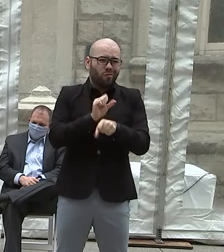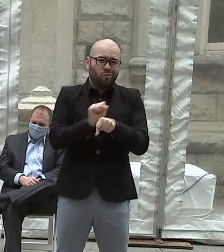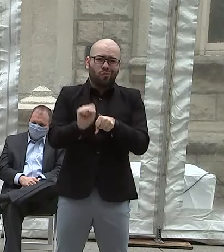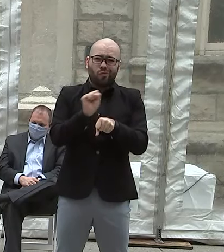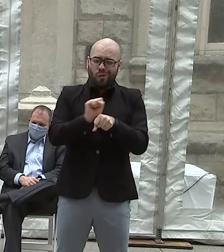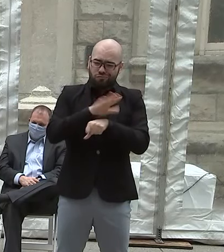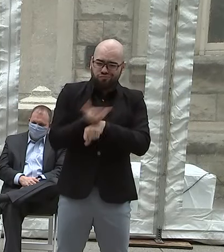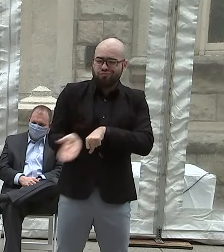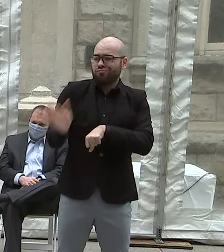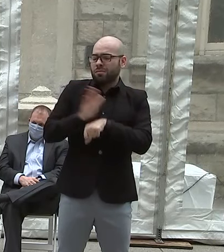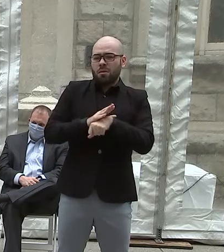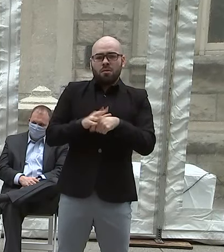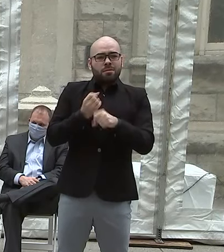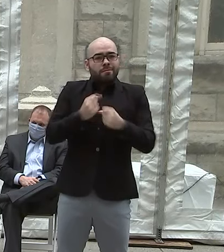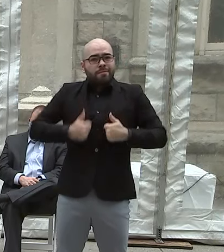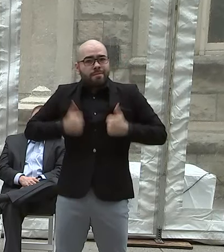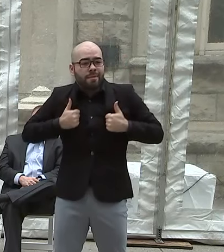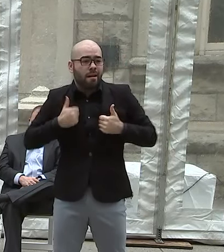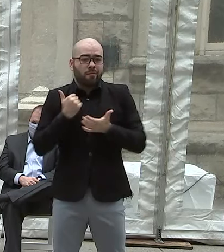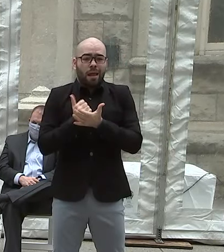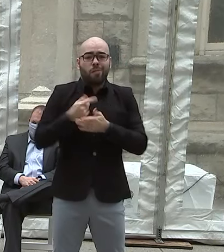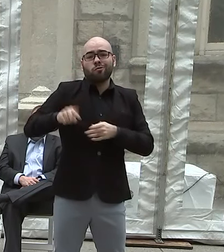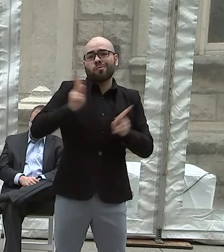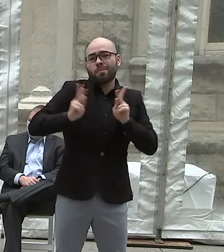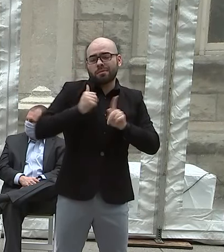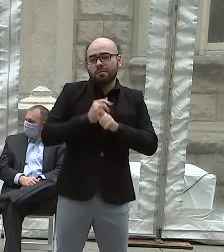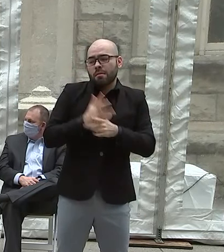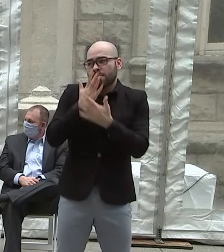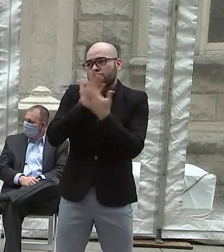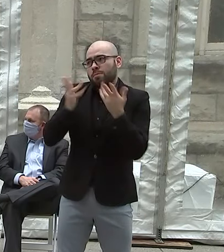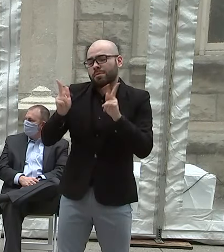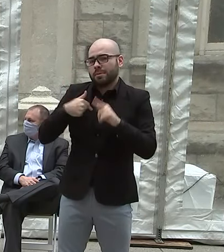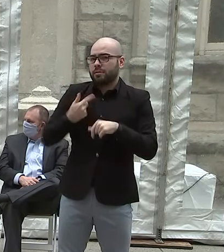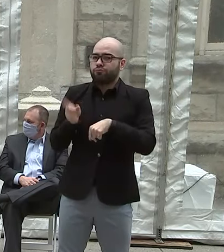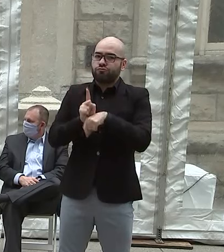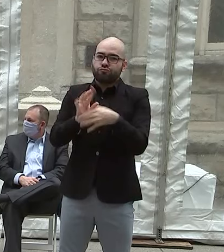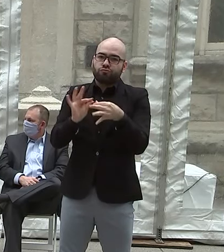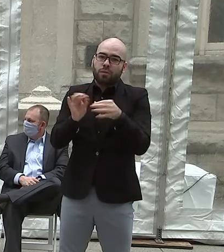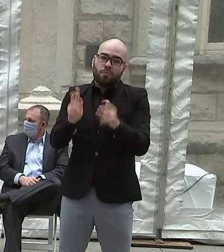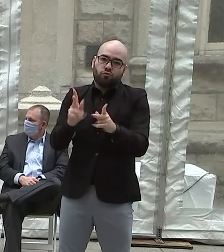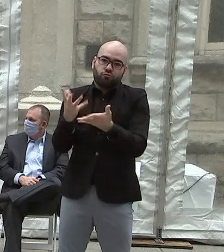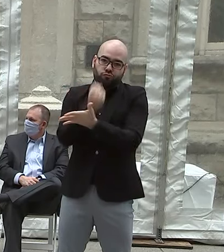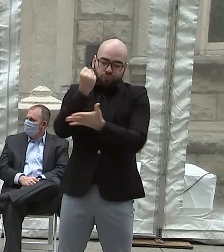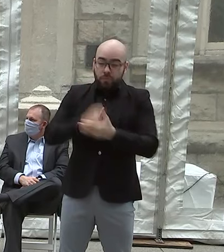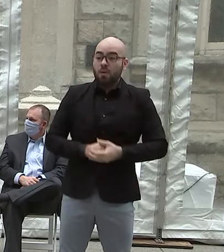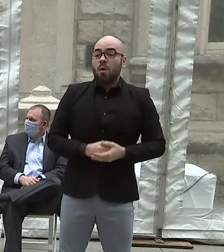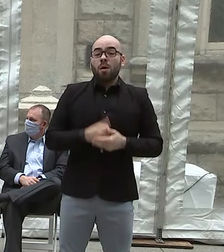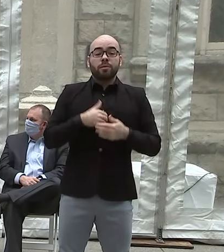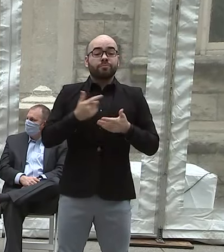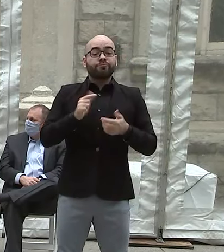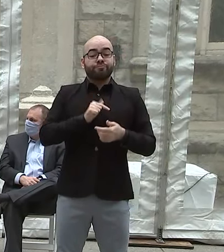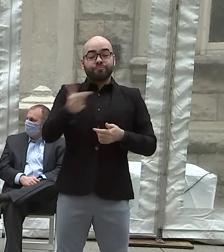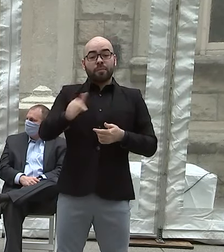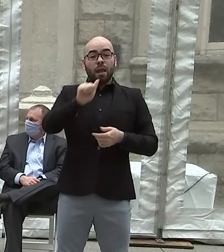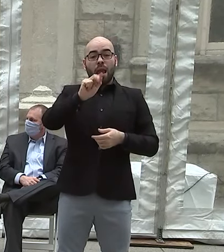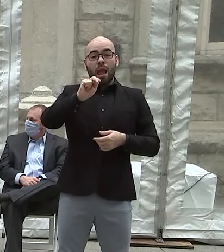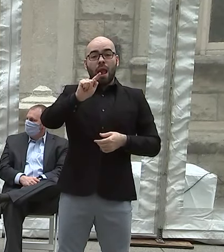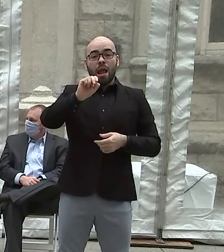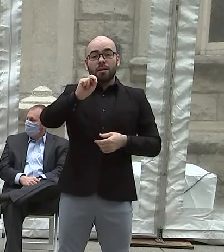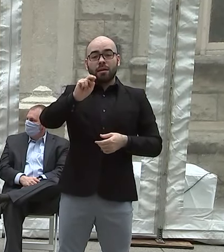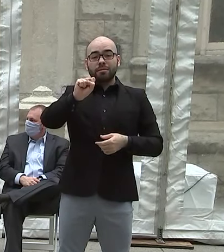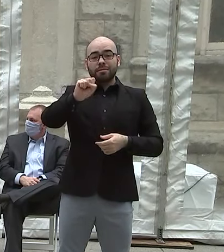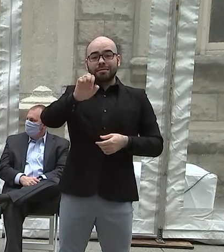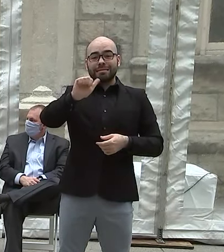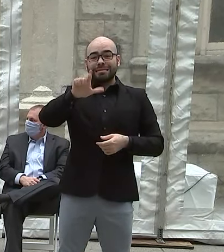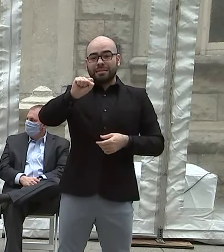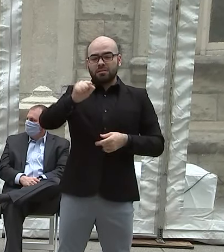save lives and help residents get healthy again. Thank you so much for this opportunity. I would love to introduce Anton Seals, the Executive Director of